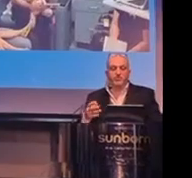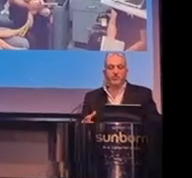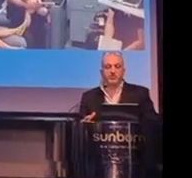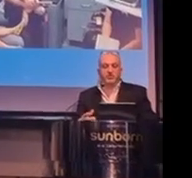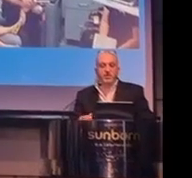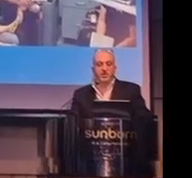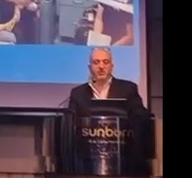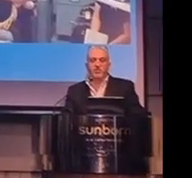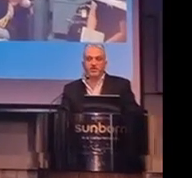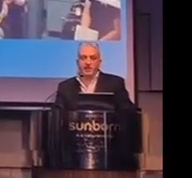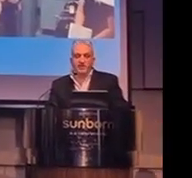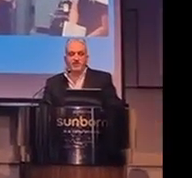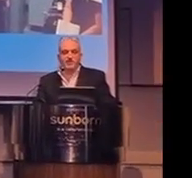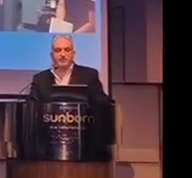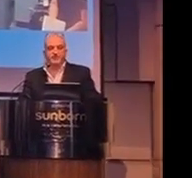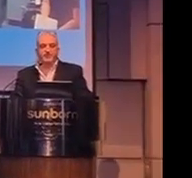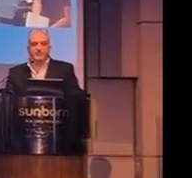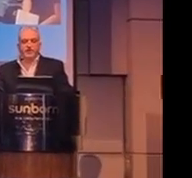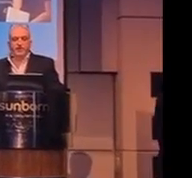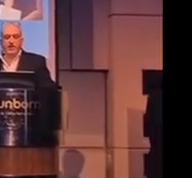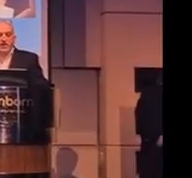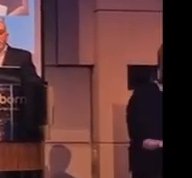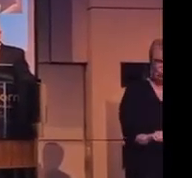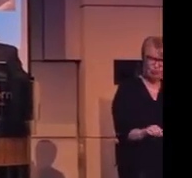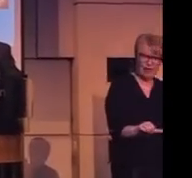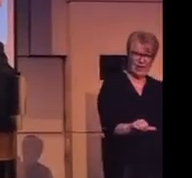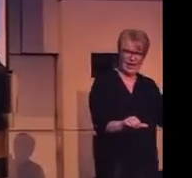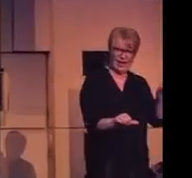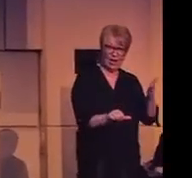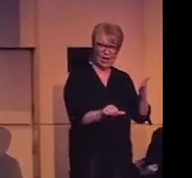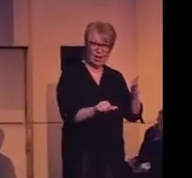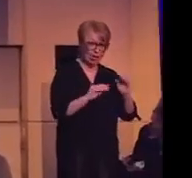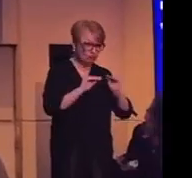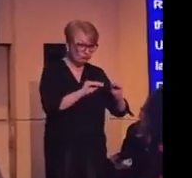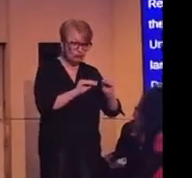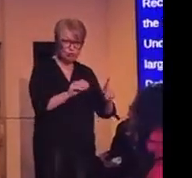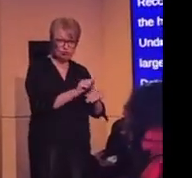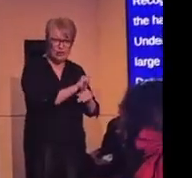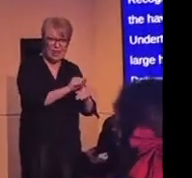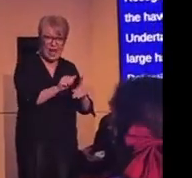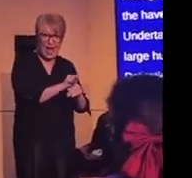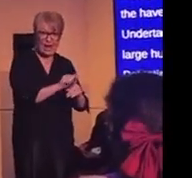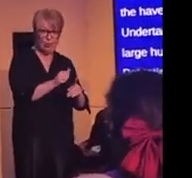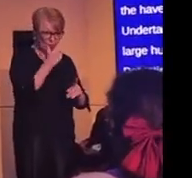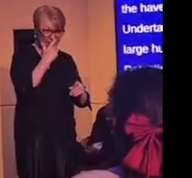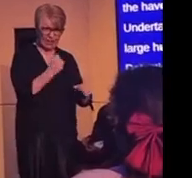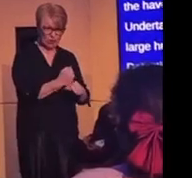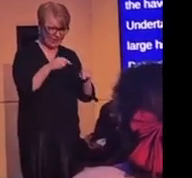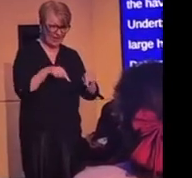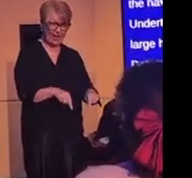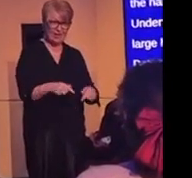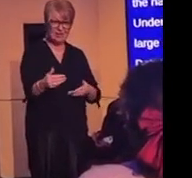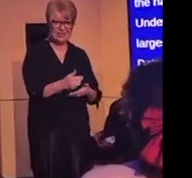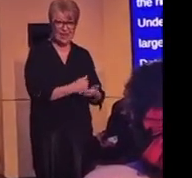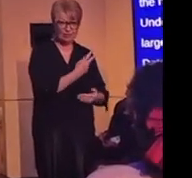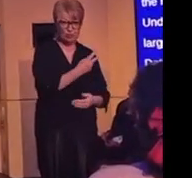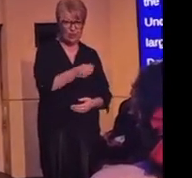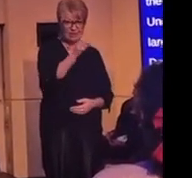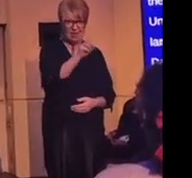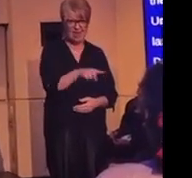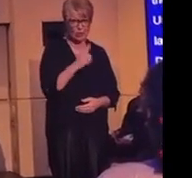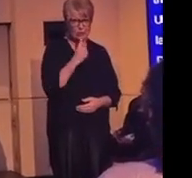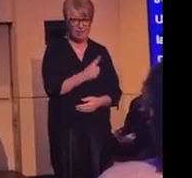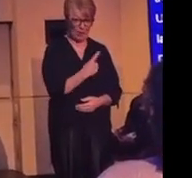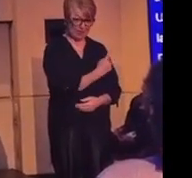the post-rehabilitation. As mentioned, it saves £20,000 per patient, but